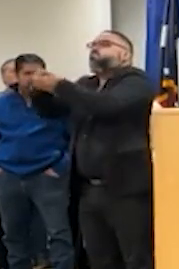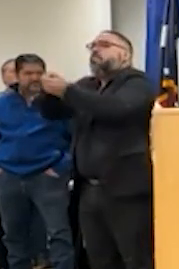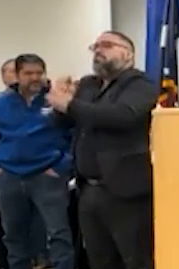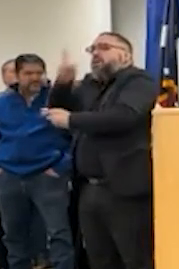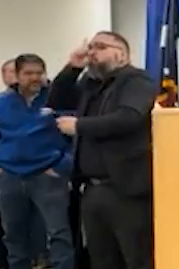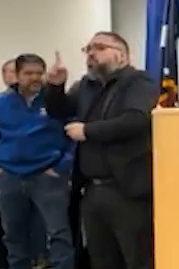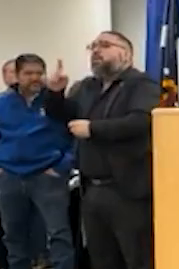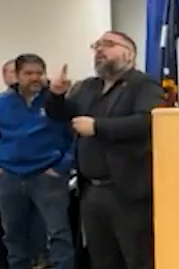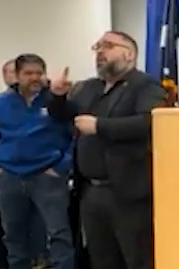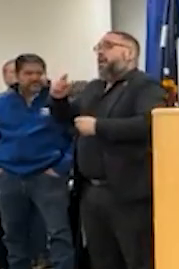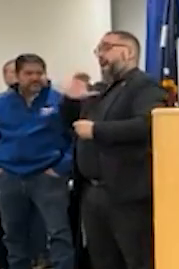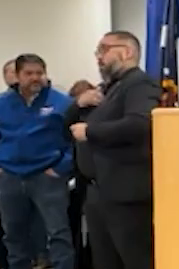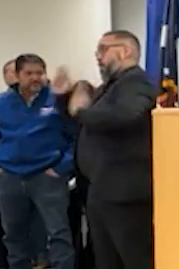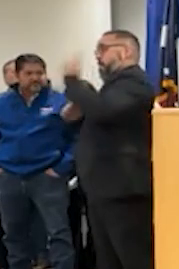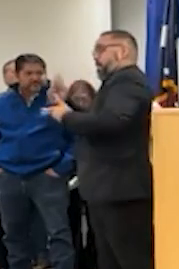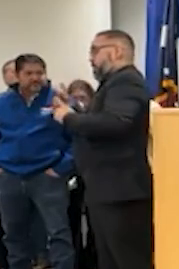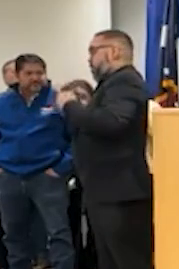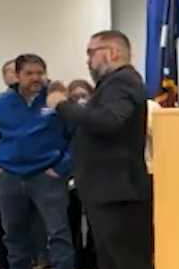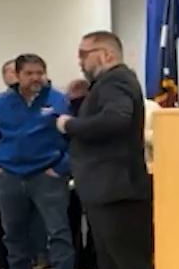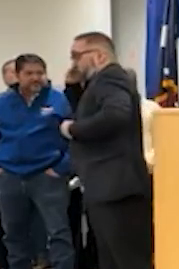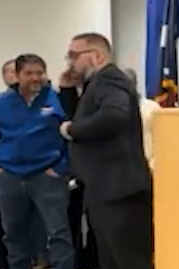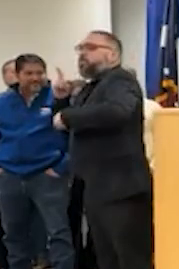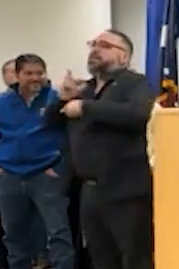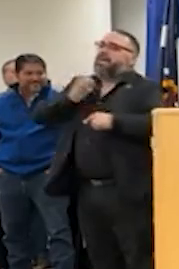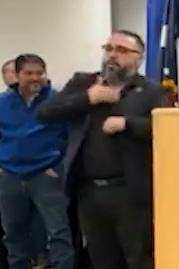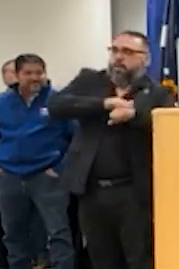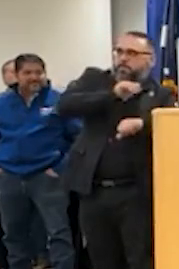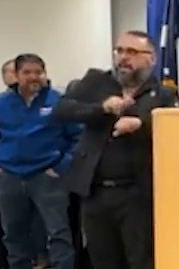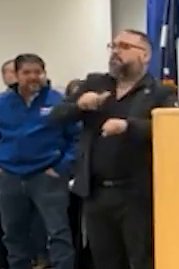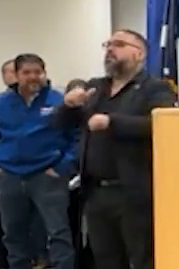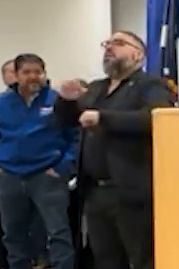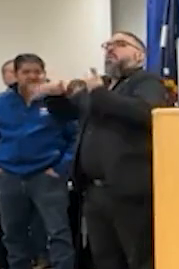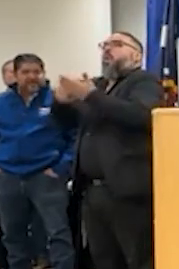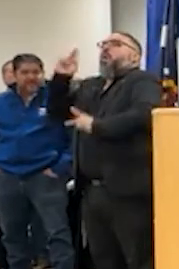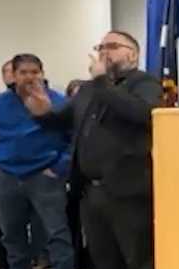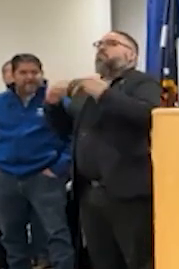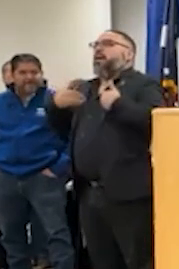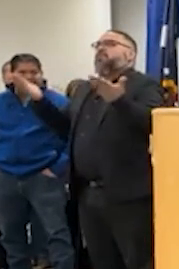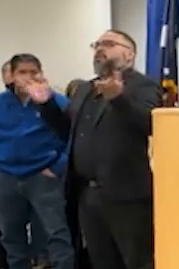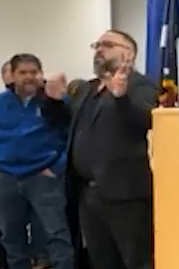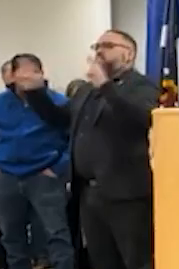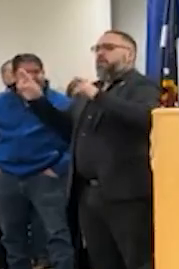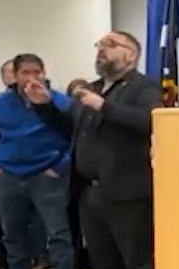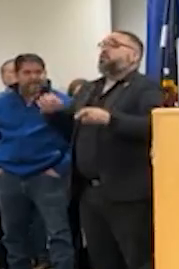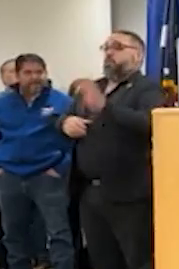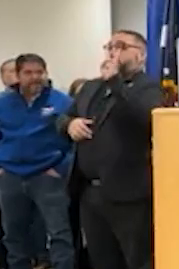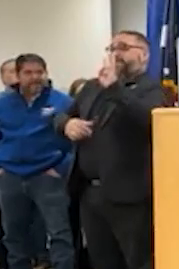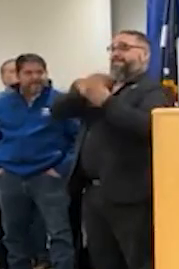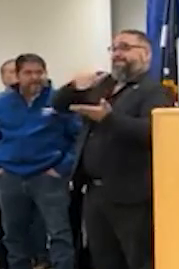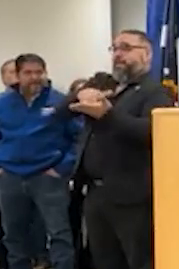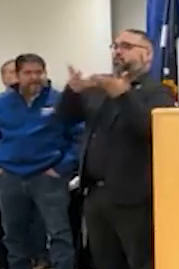our unhoused, to our furry friends, and of course to our neighbors have the resources. Again, so those 6 resilience hubs, those are